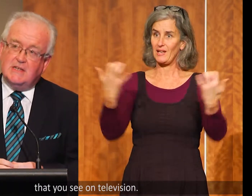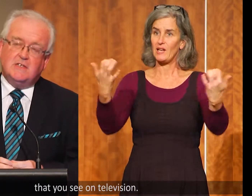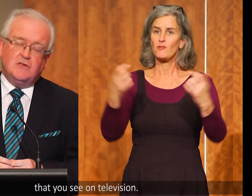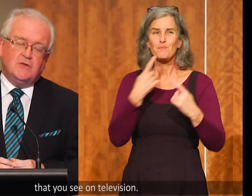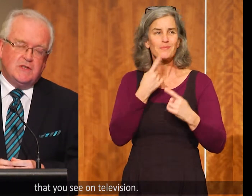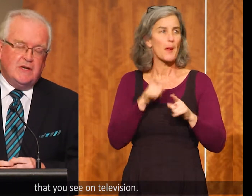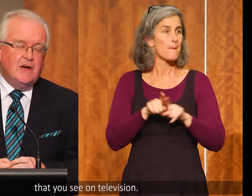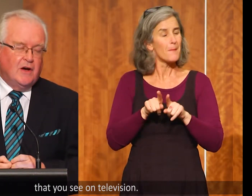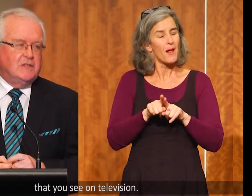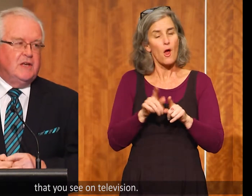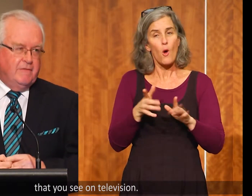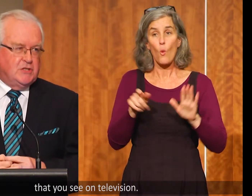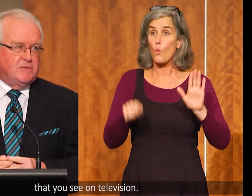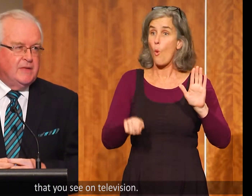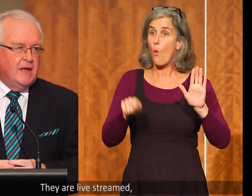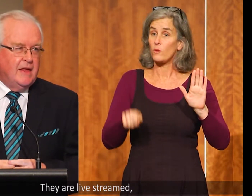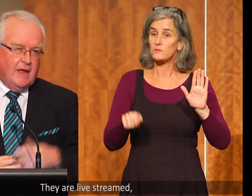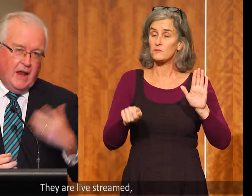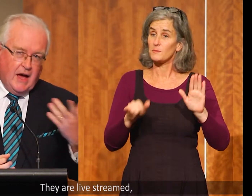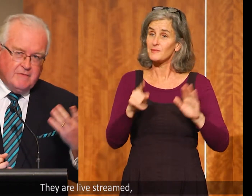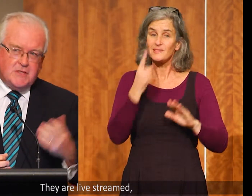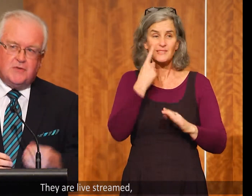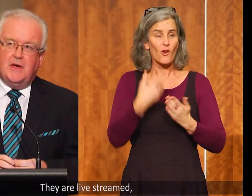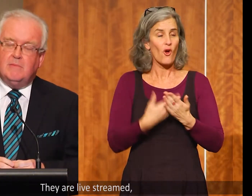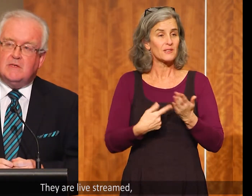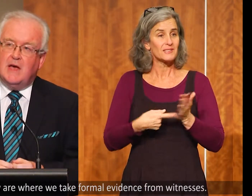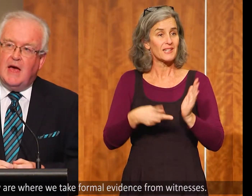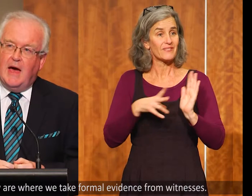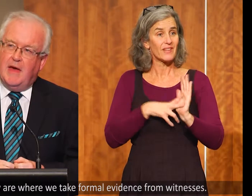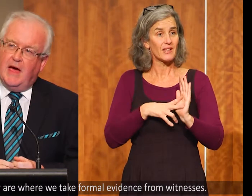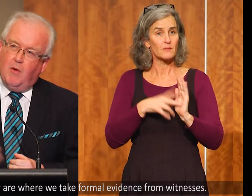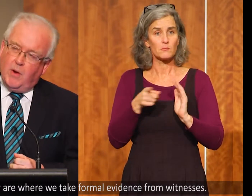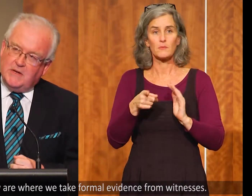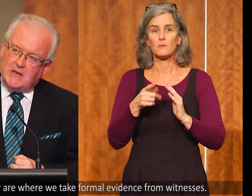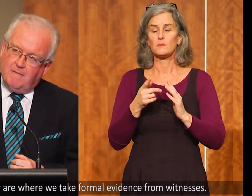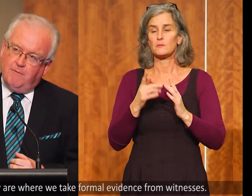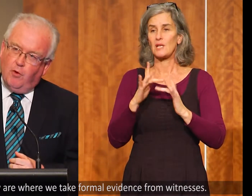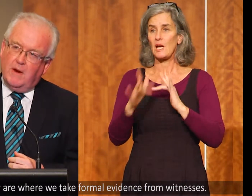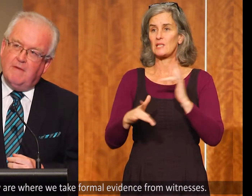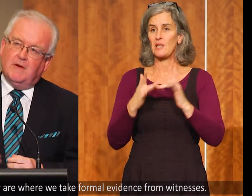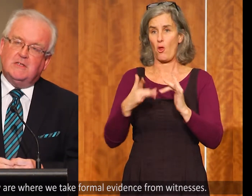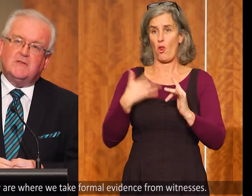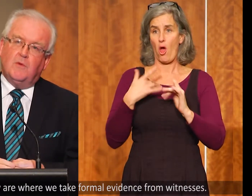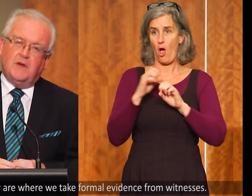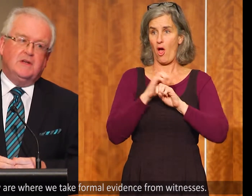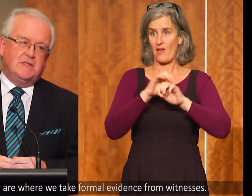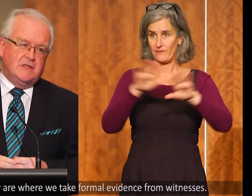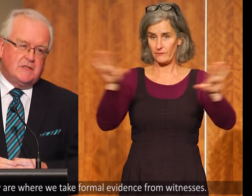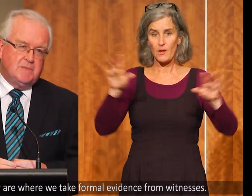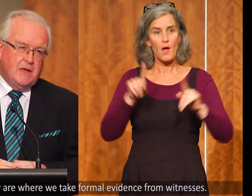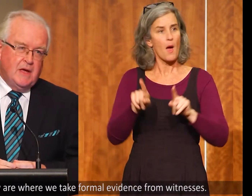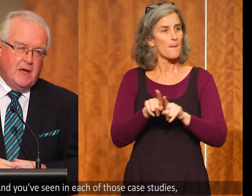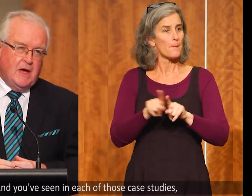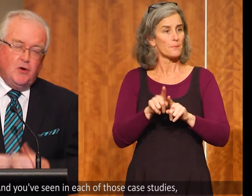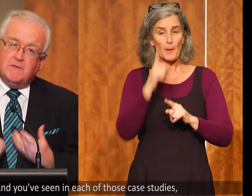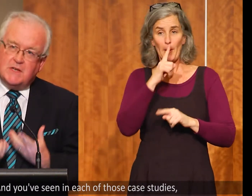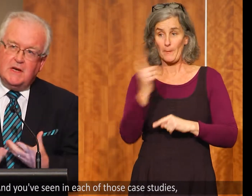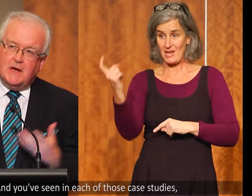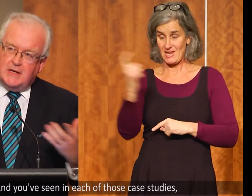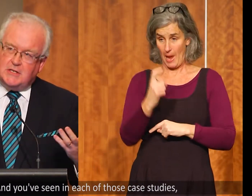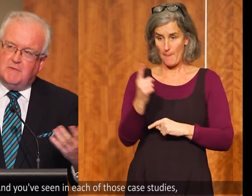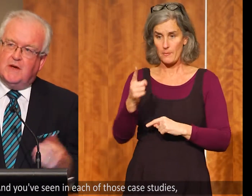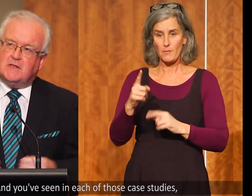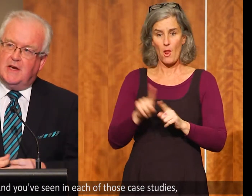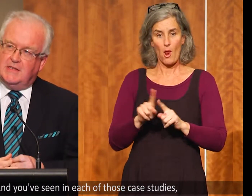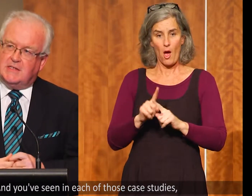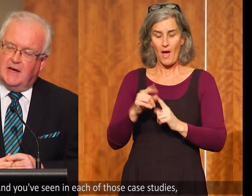in a sense, that you see on television. They're live streamed, and they are where we take formal evidence from witnesses. And you've seen